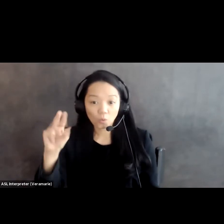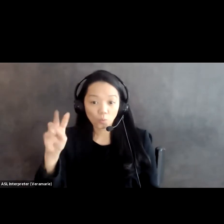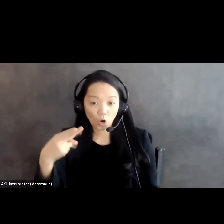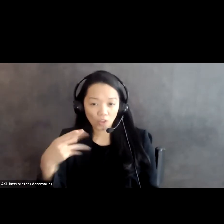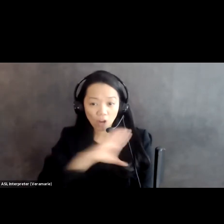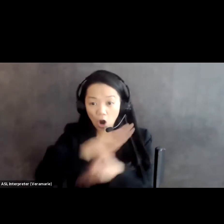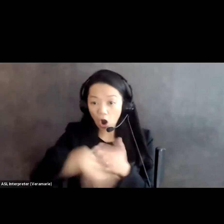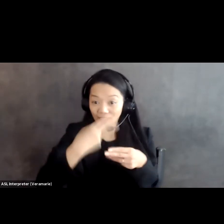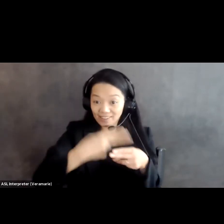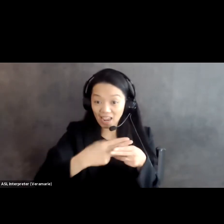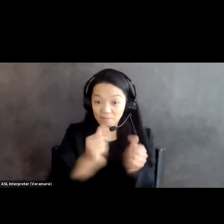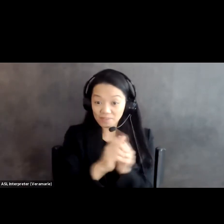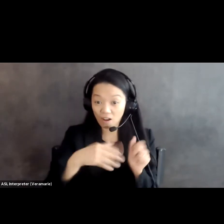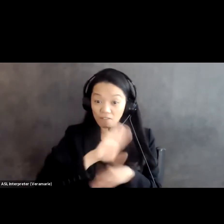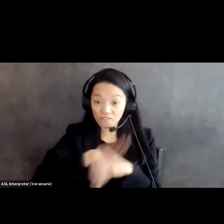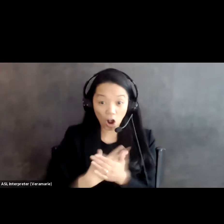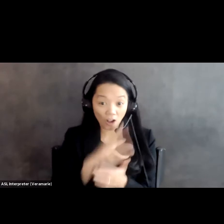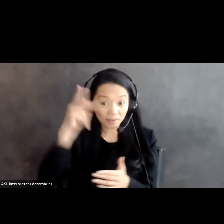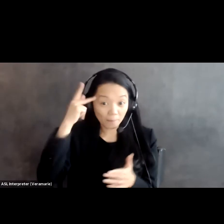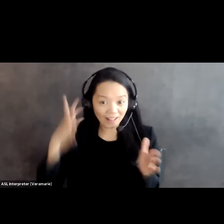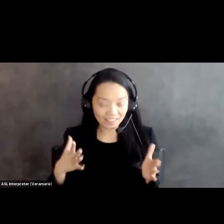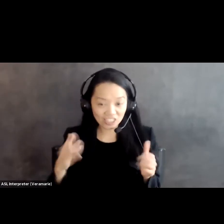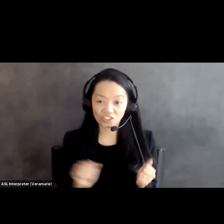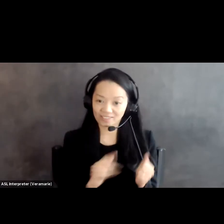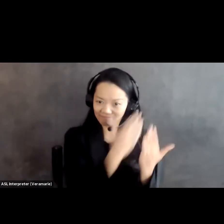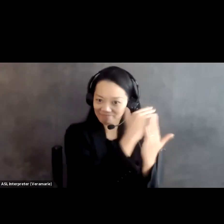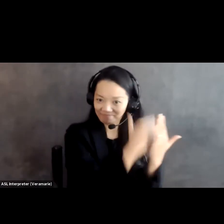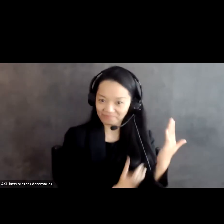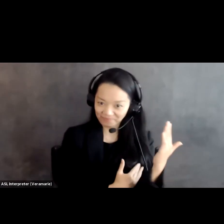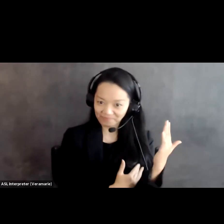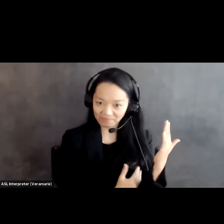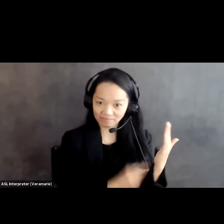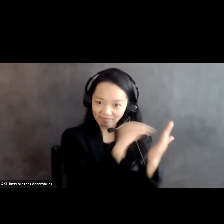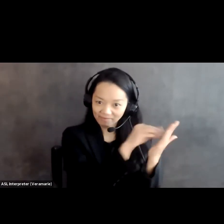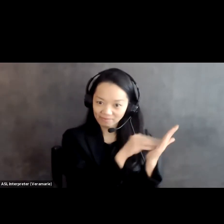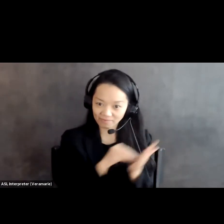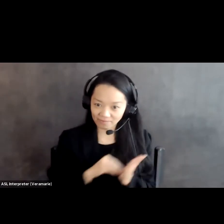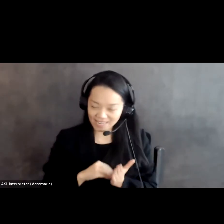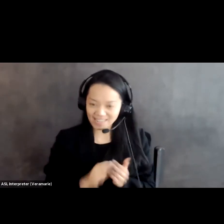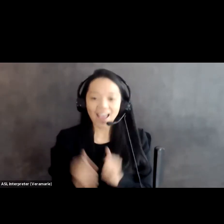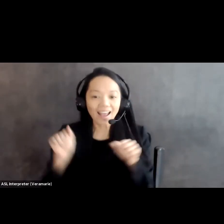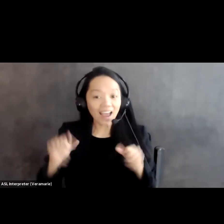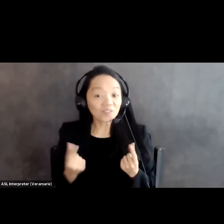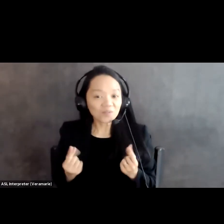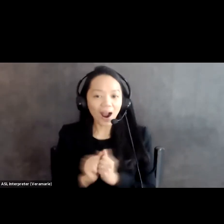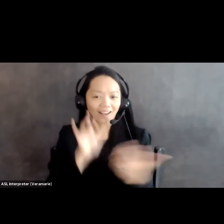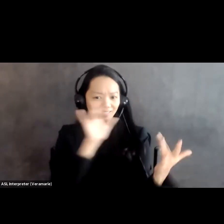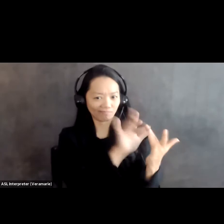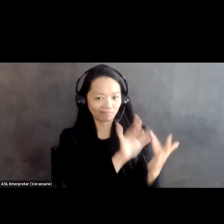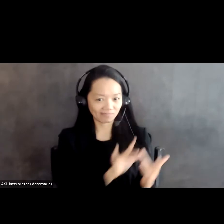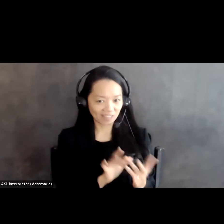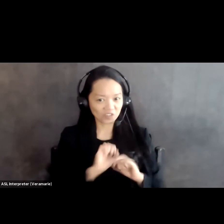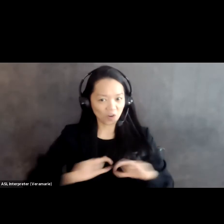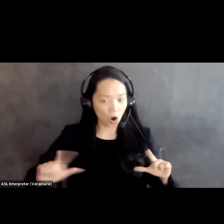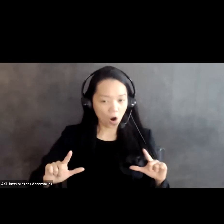They're all in here and I can get a hold of them. So take all those steps, give your views a voice, be